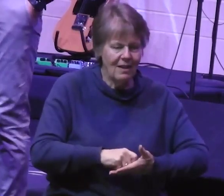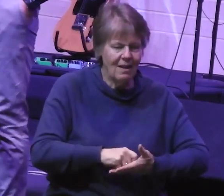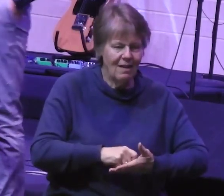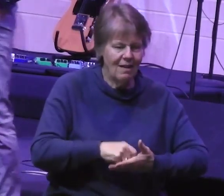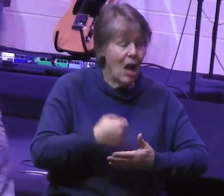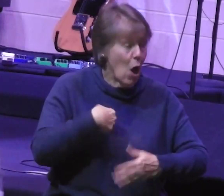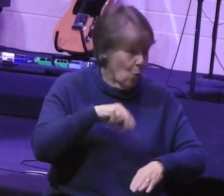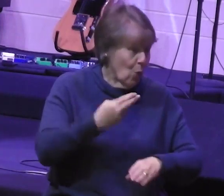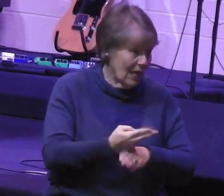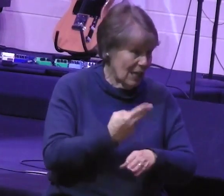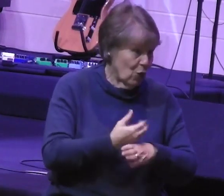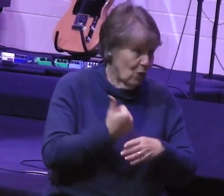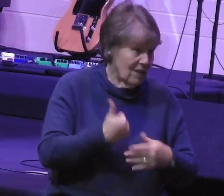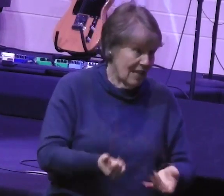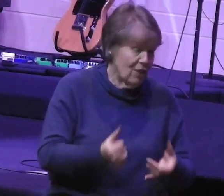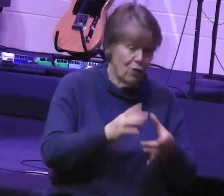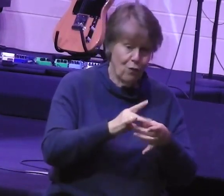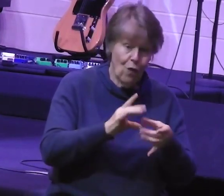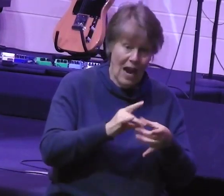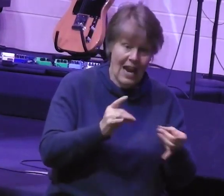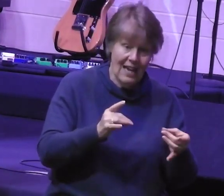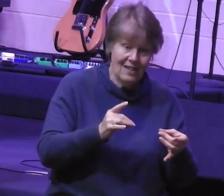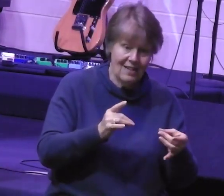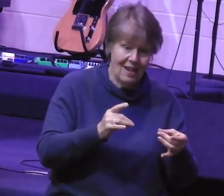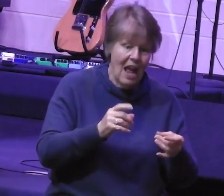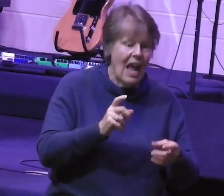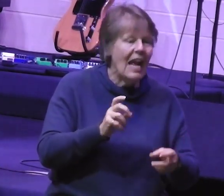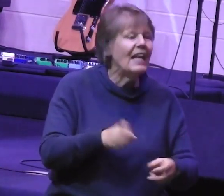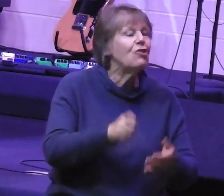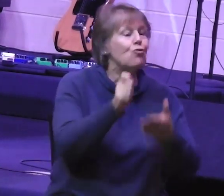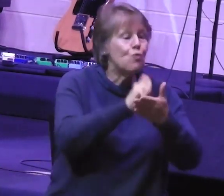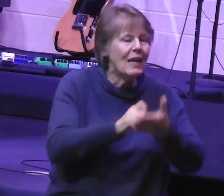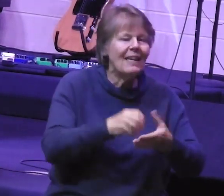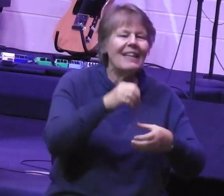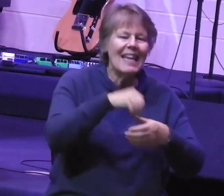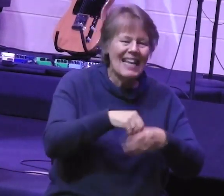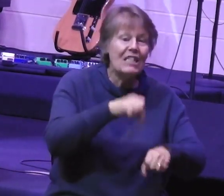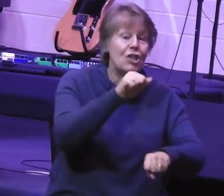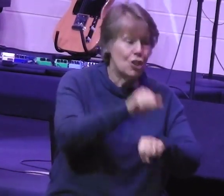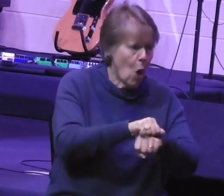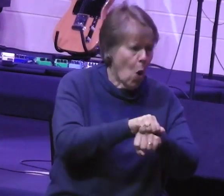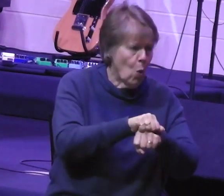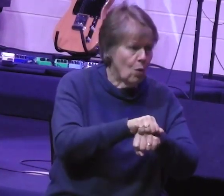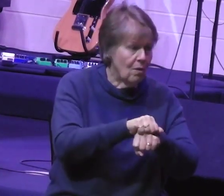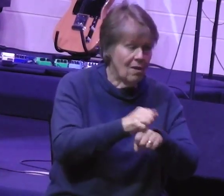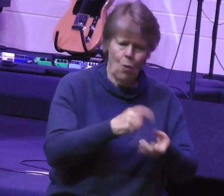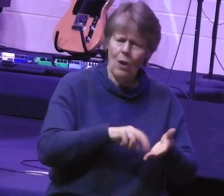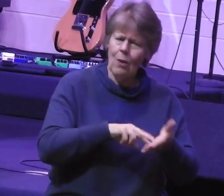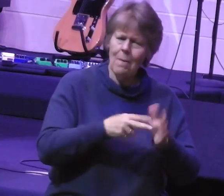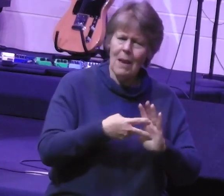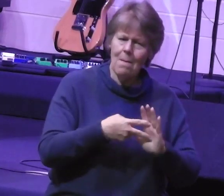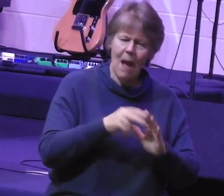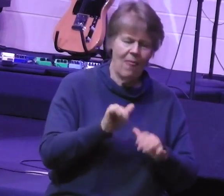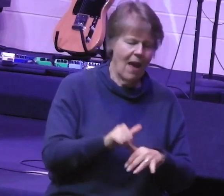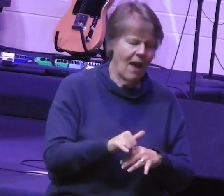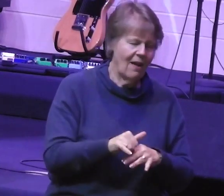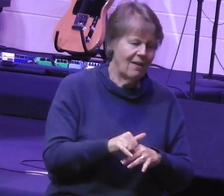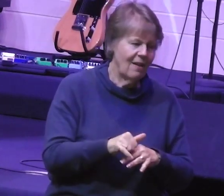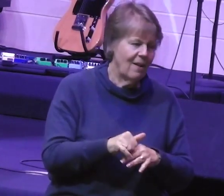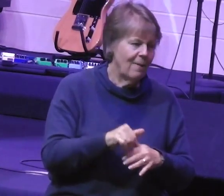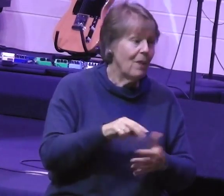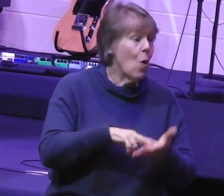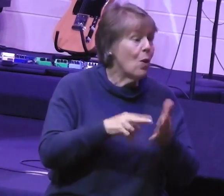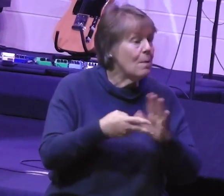phrase still in English today, right? That's written in stone. And what do we mean by that? What do we mean? We mean that is